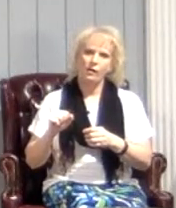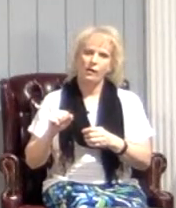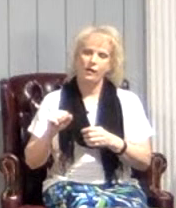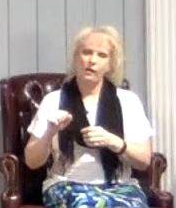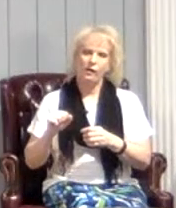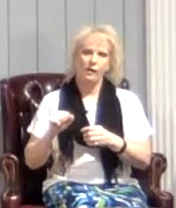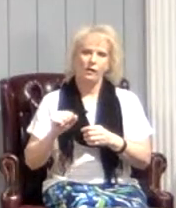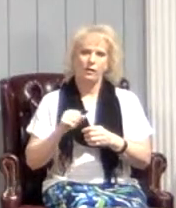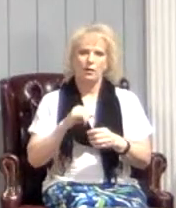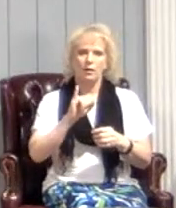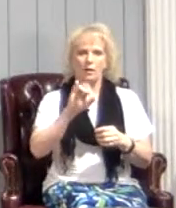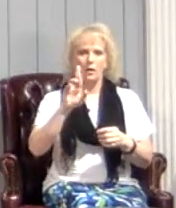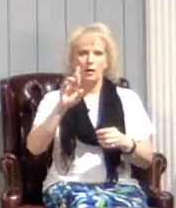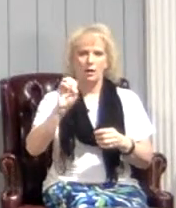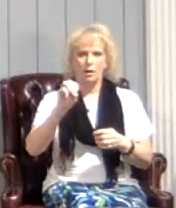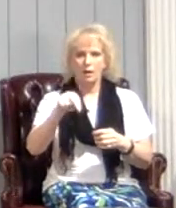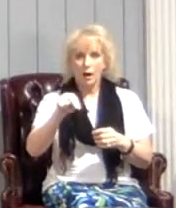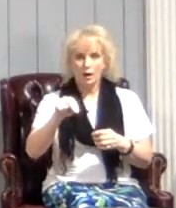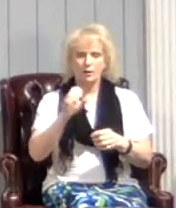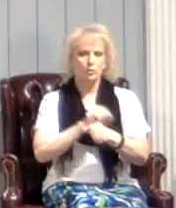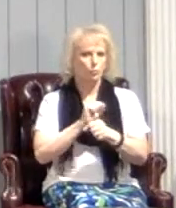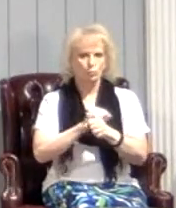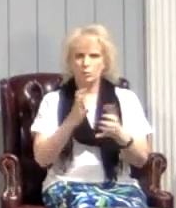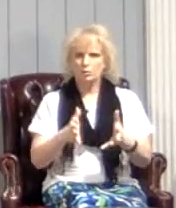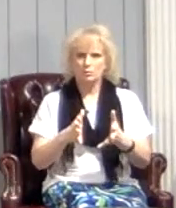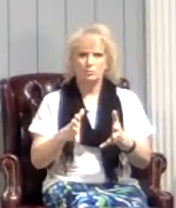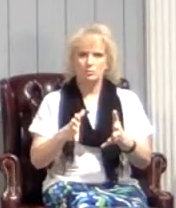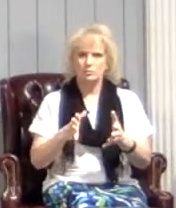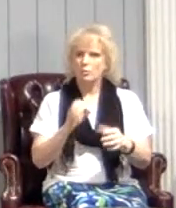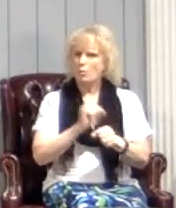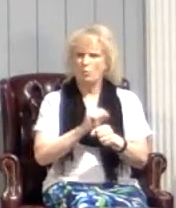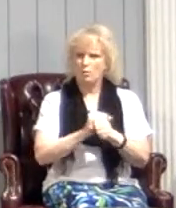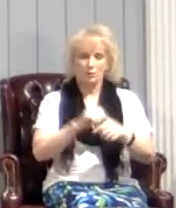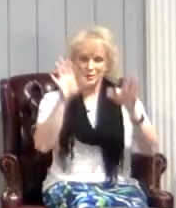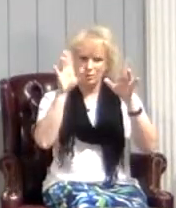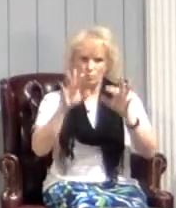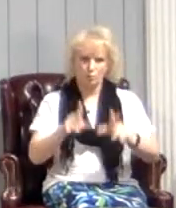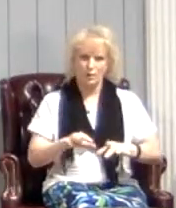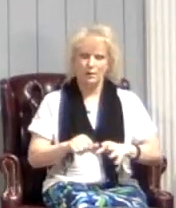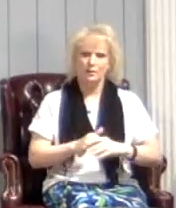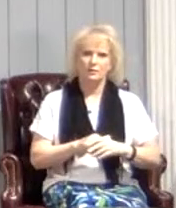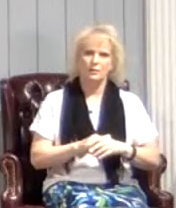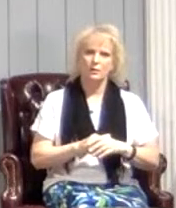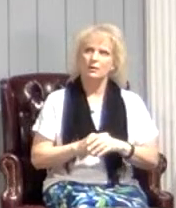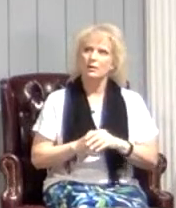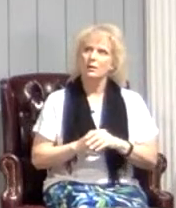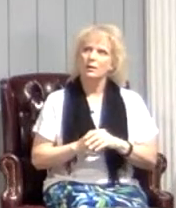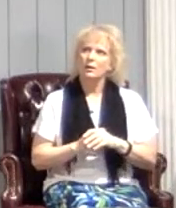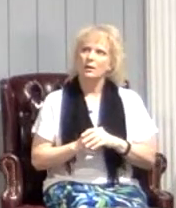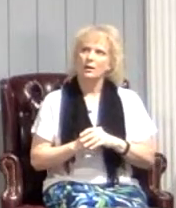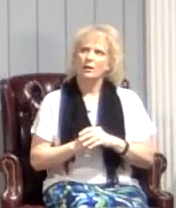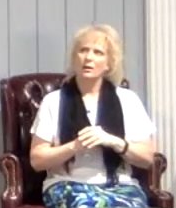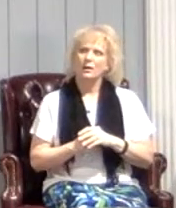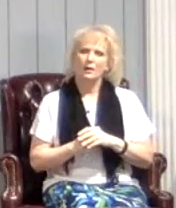in the rain. It's a policy. We don't work in the rain. We're too sweet. And